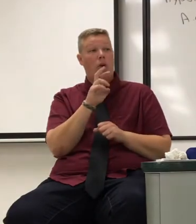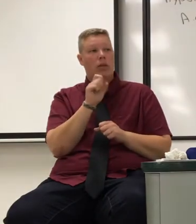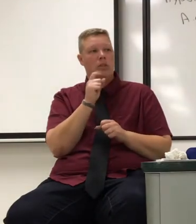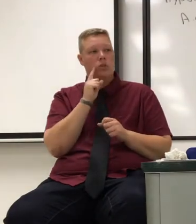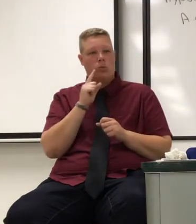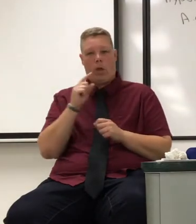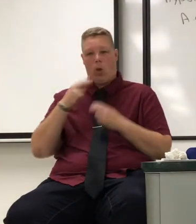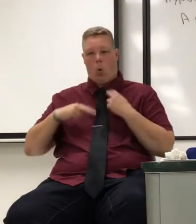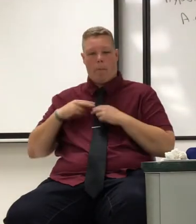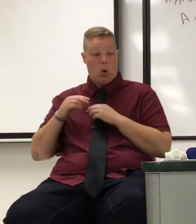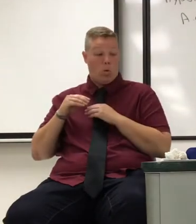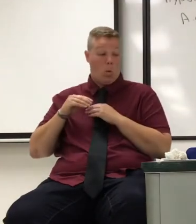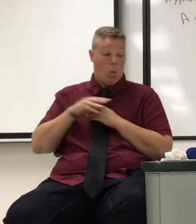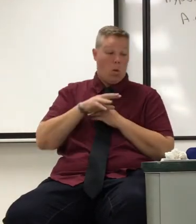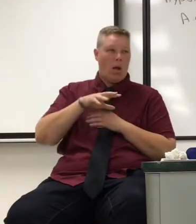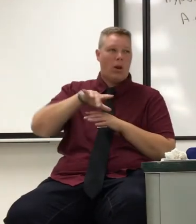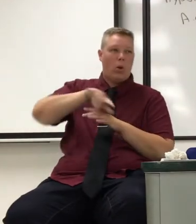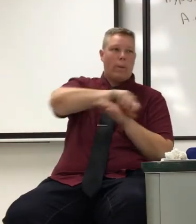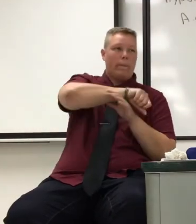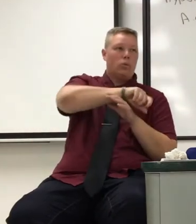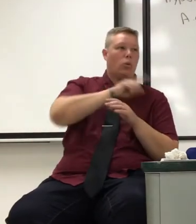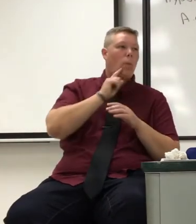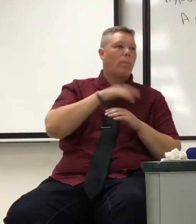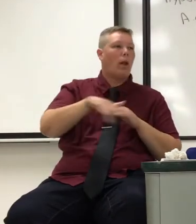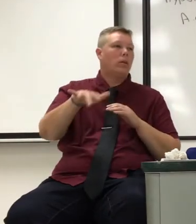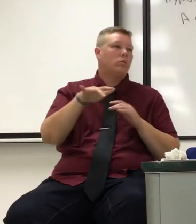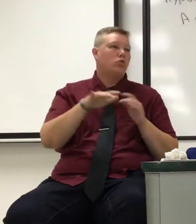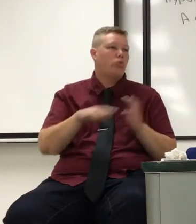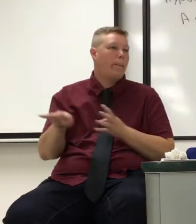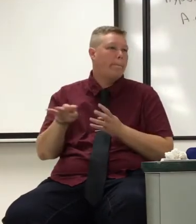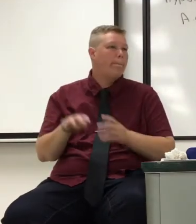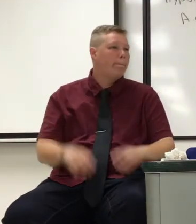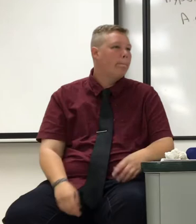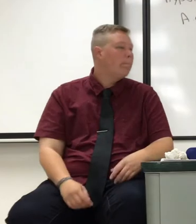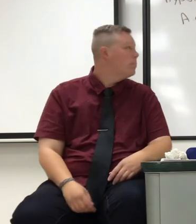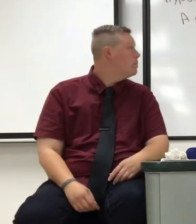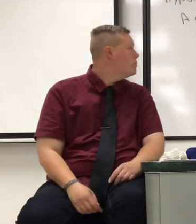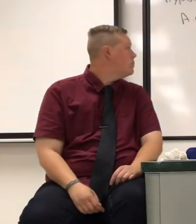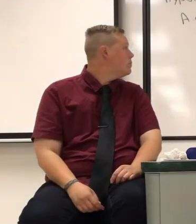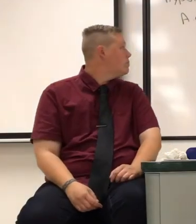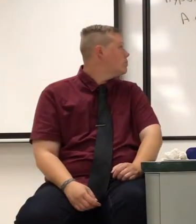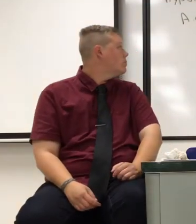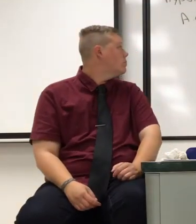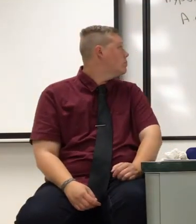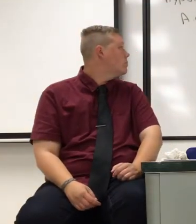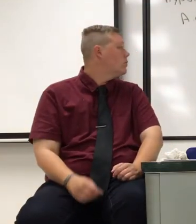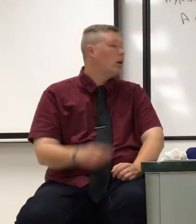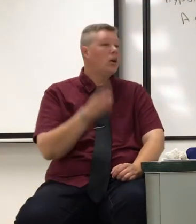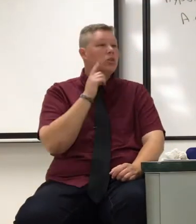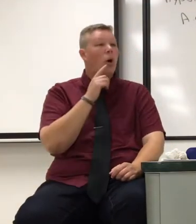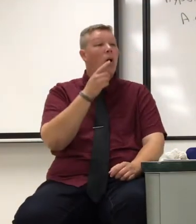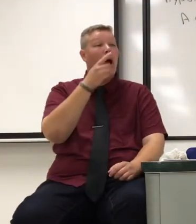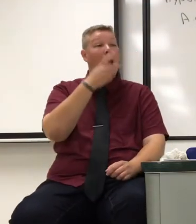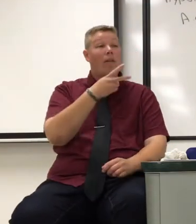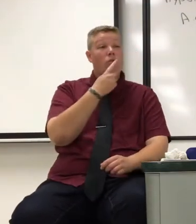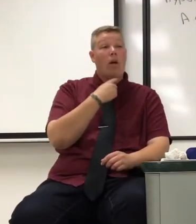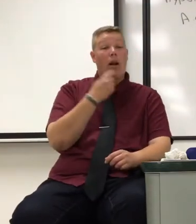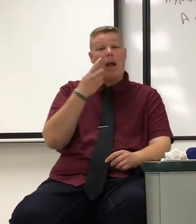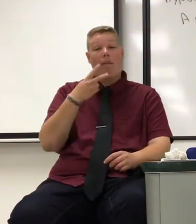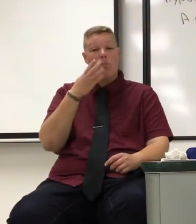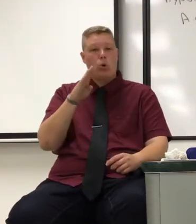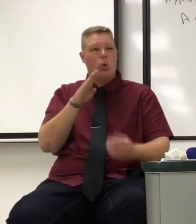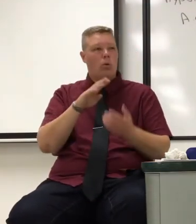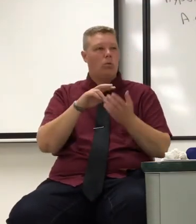absorb into the bloodstream. So again, I'll draw the capillaries, half red, half blue, symbolize gas exchange.